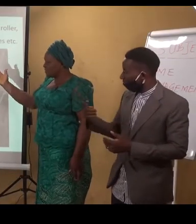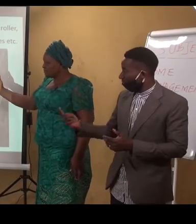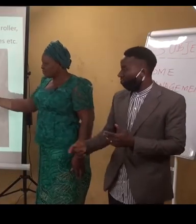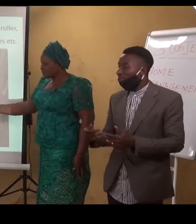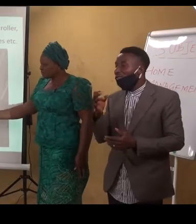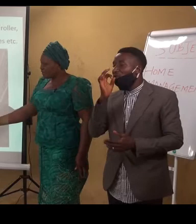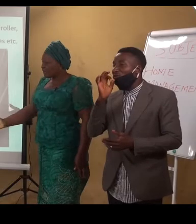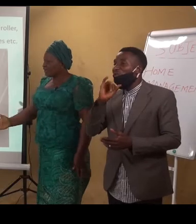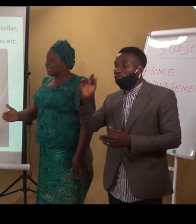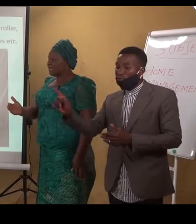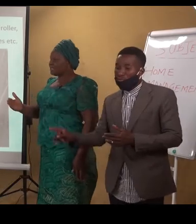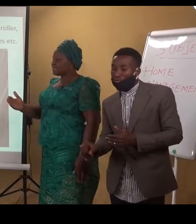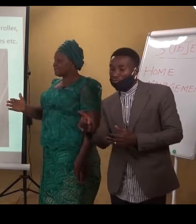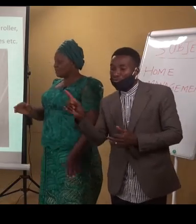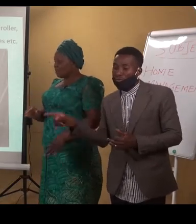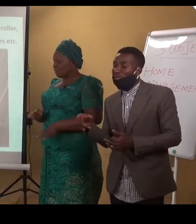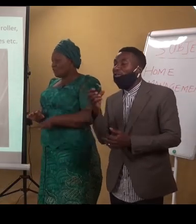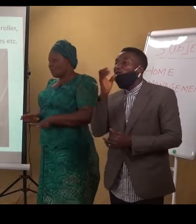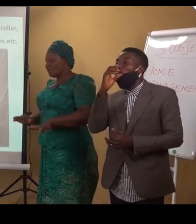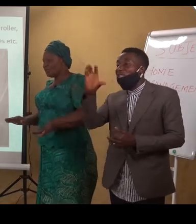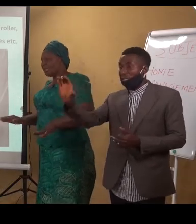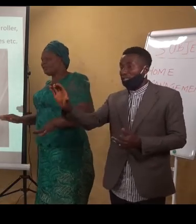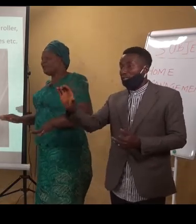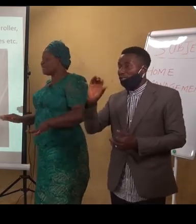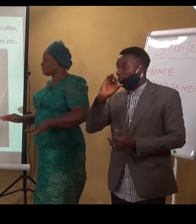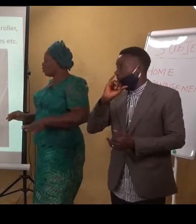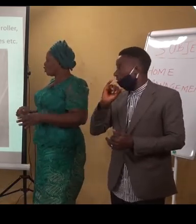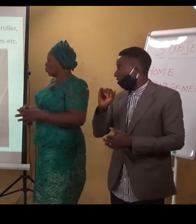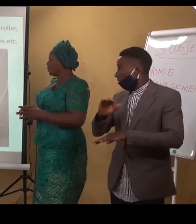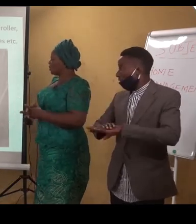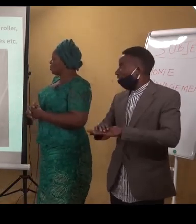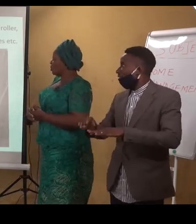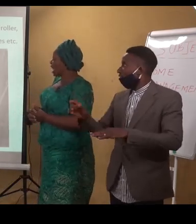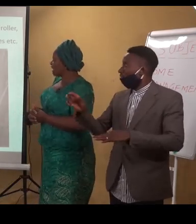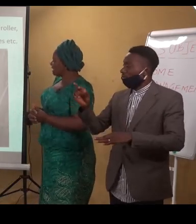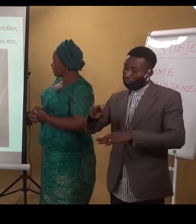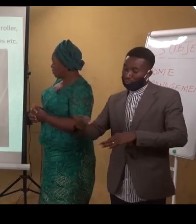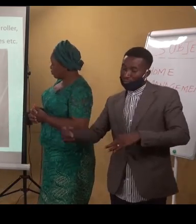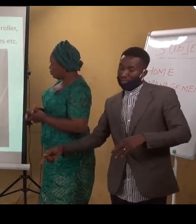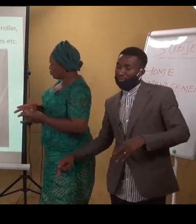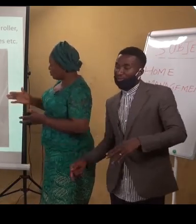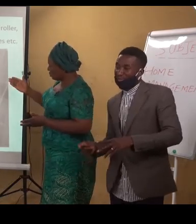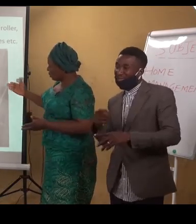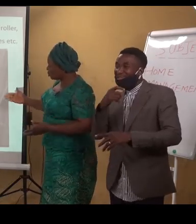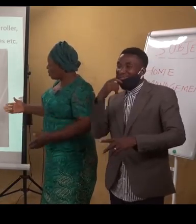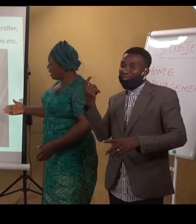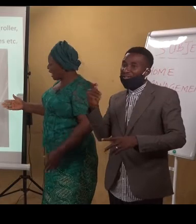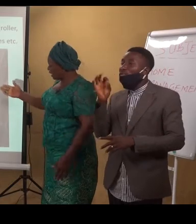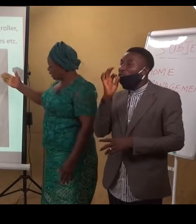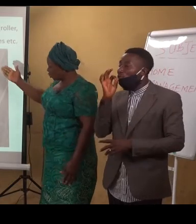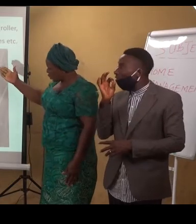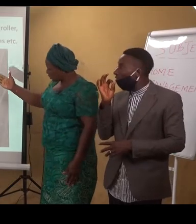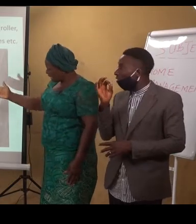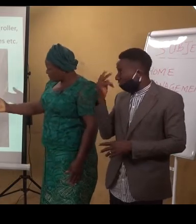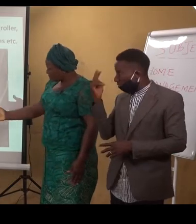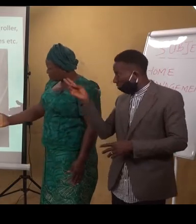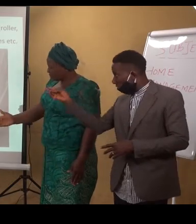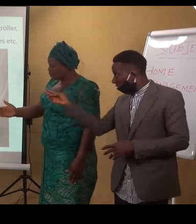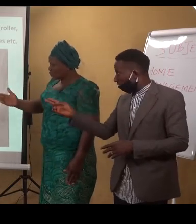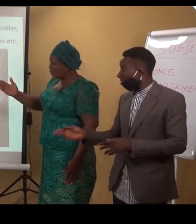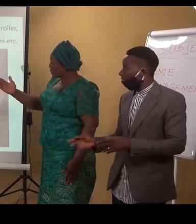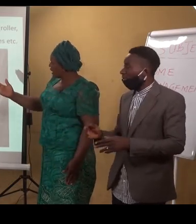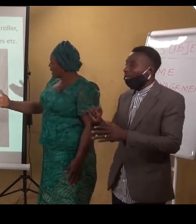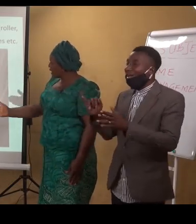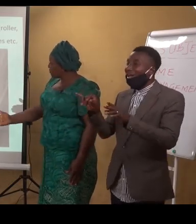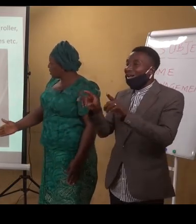is rolling, the heat on the roller blades does what? Dries the food from the picture. As it goes down,